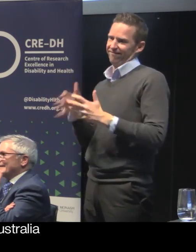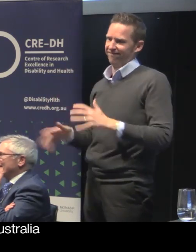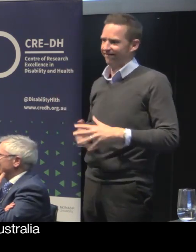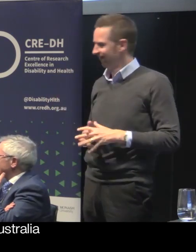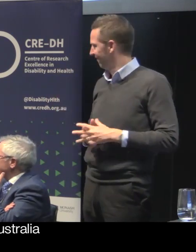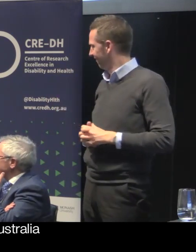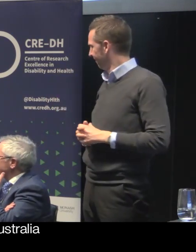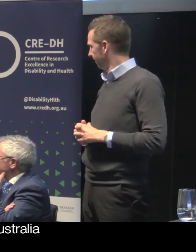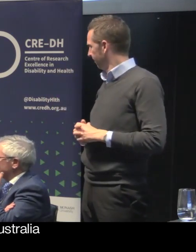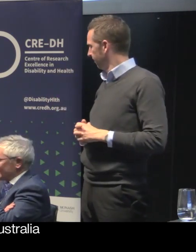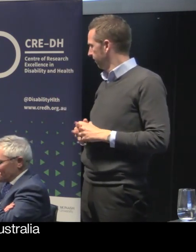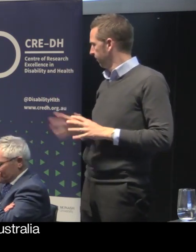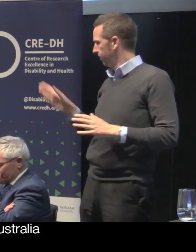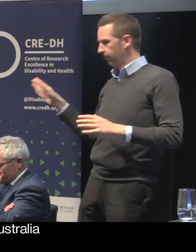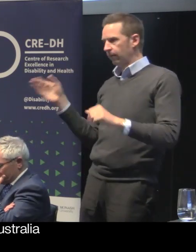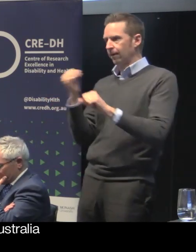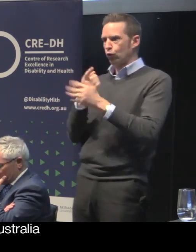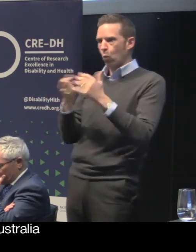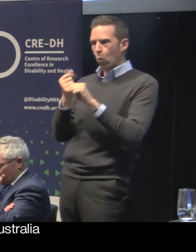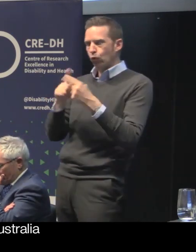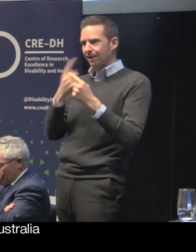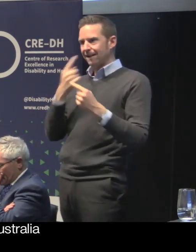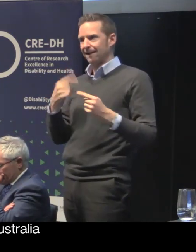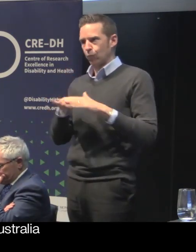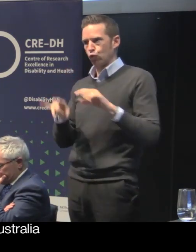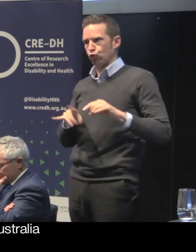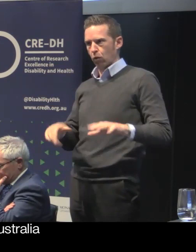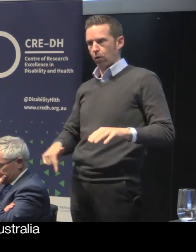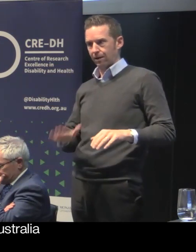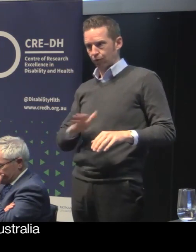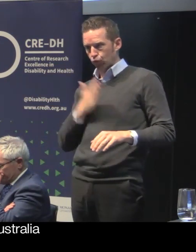experience. In Australia, there is it's interesting because